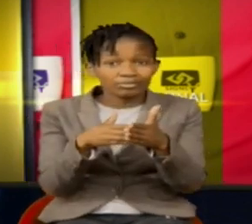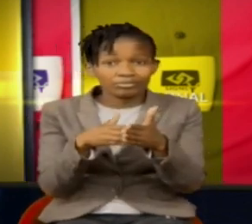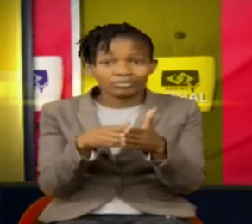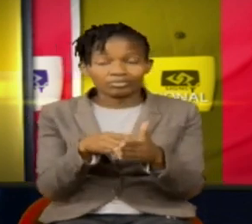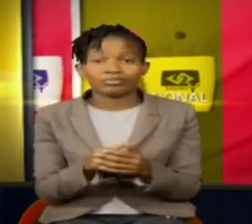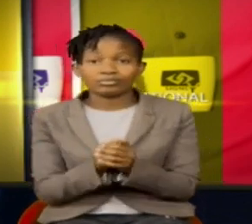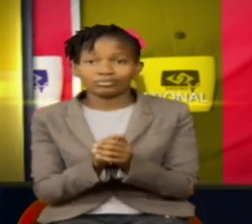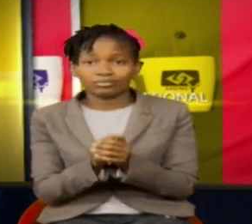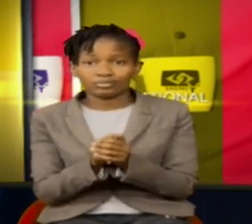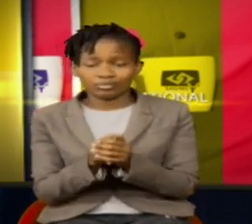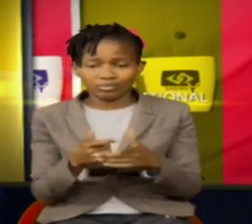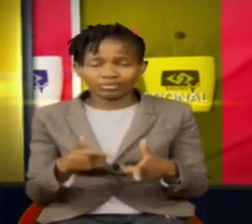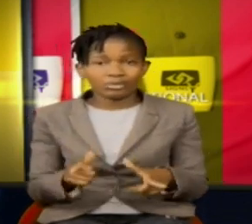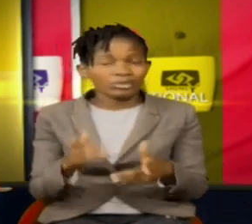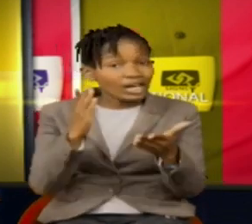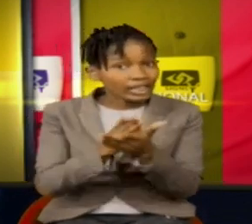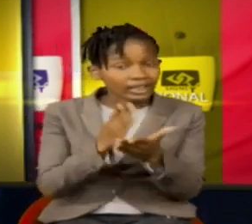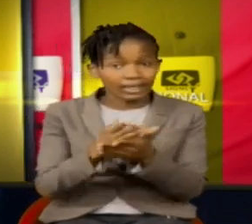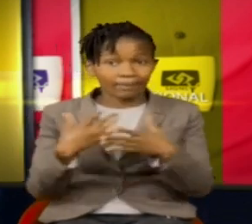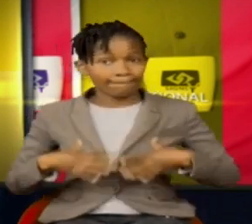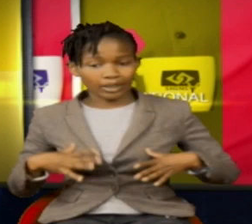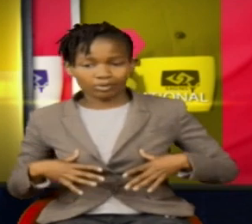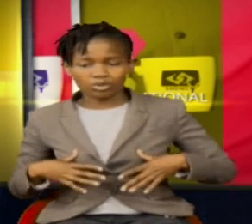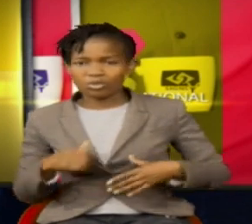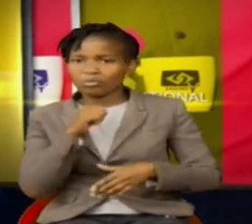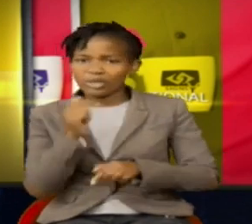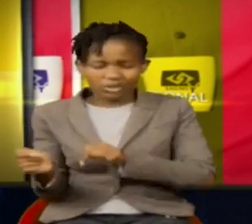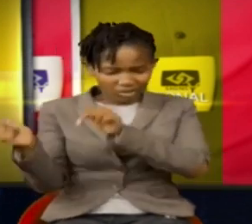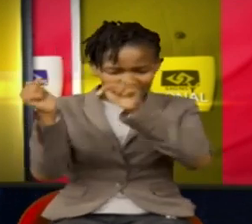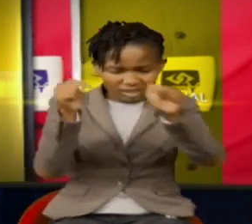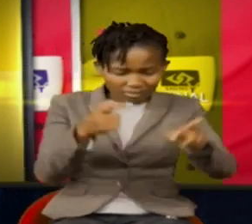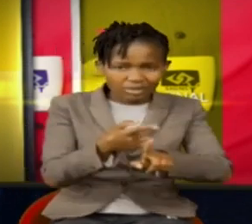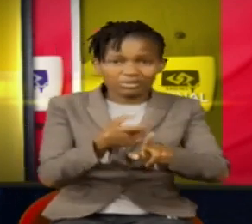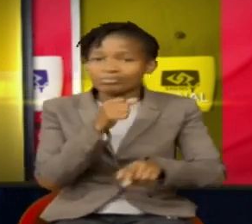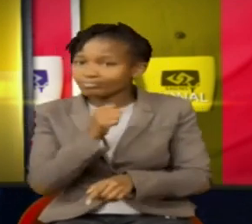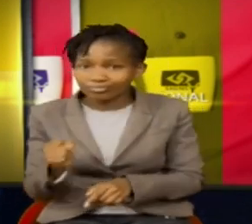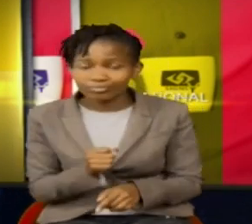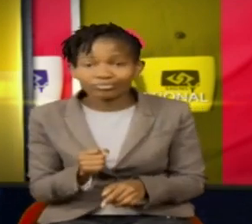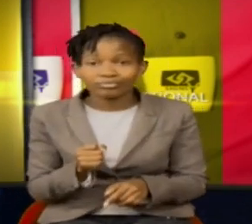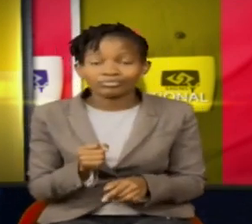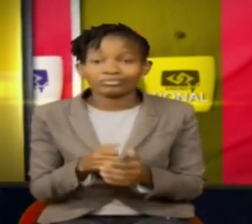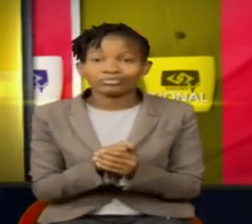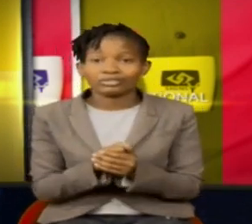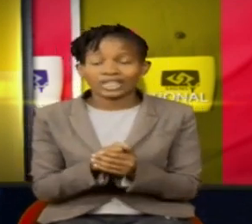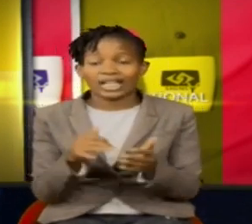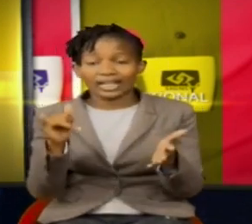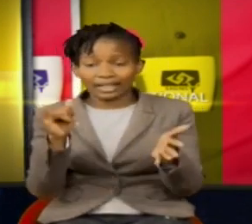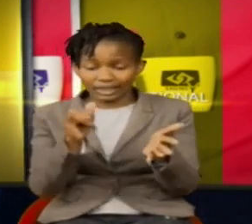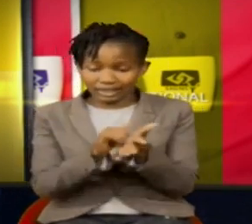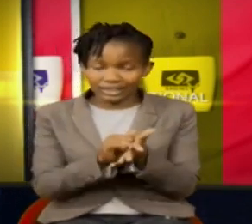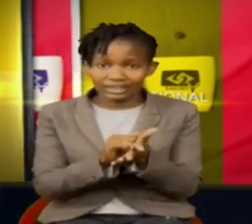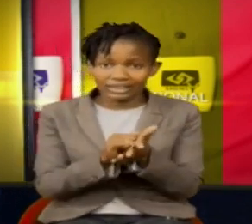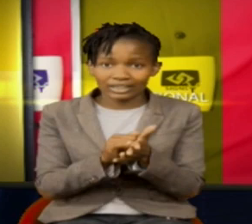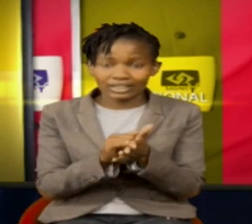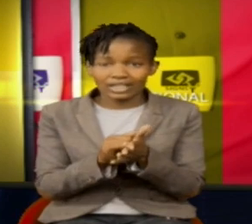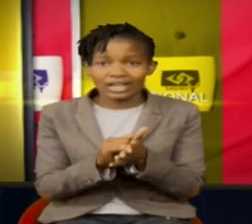abstain. We're real guys. We're not guys coming from Amzea. We're cognizant that the history